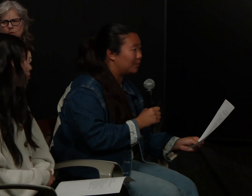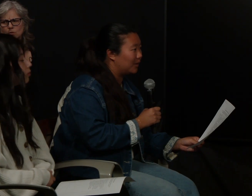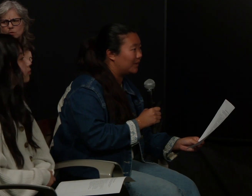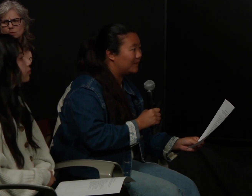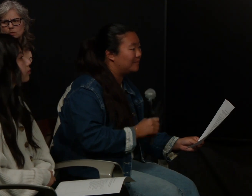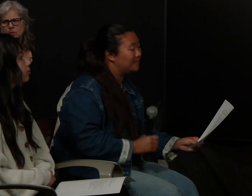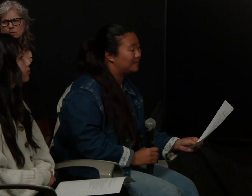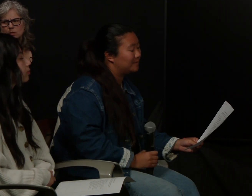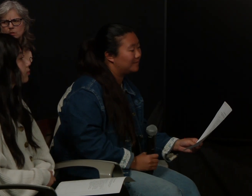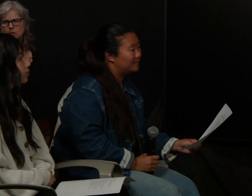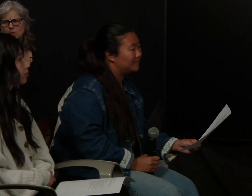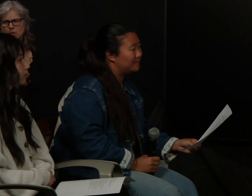work?